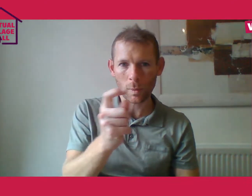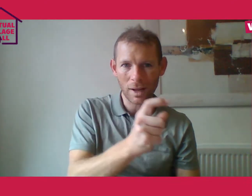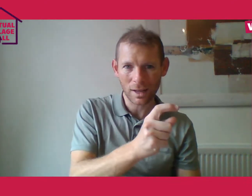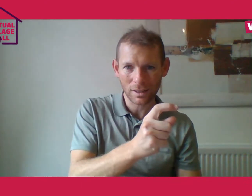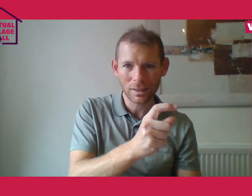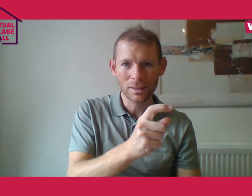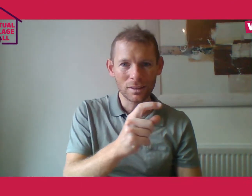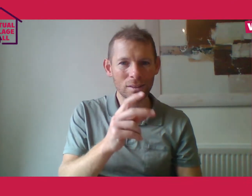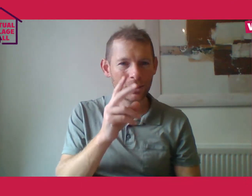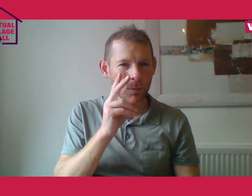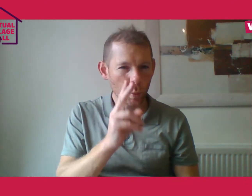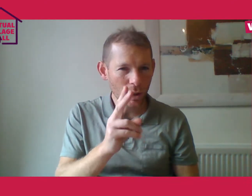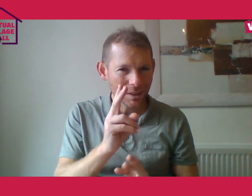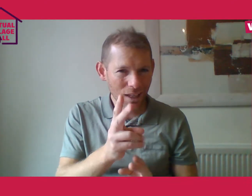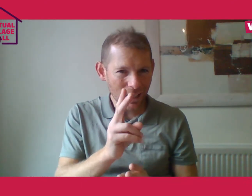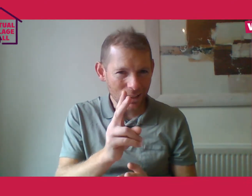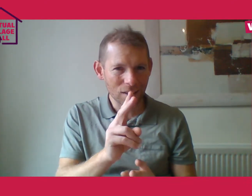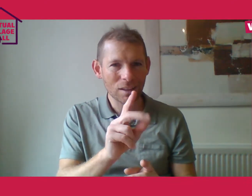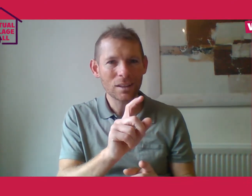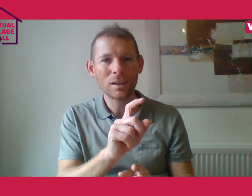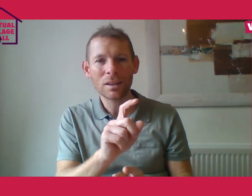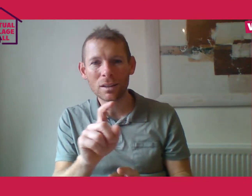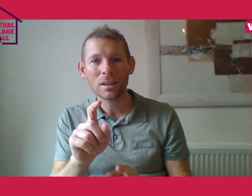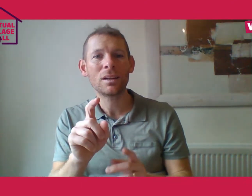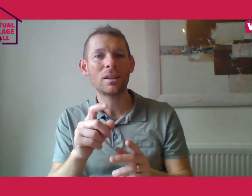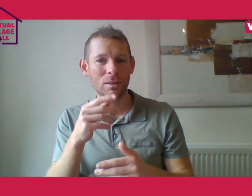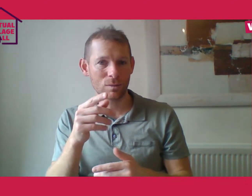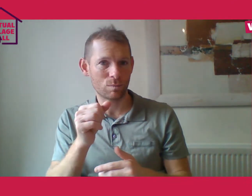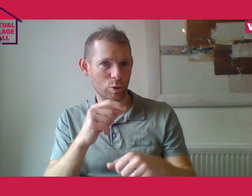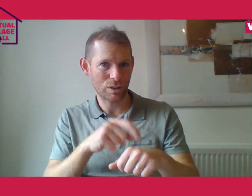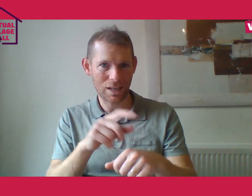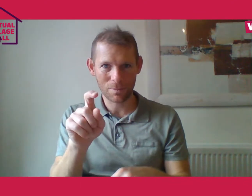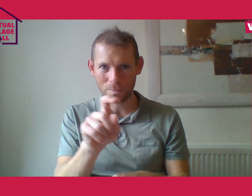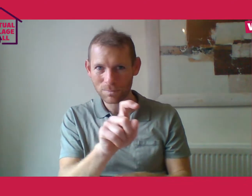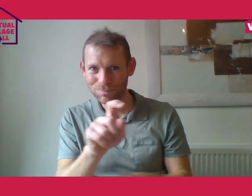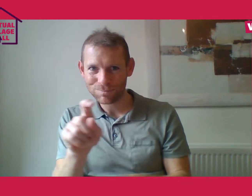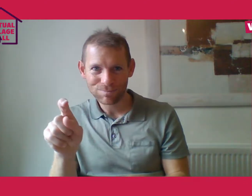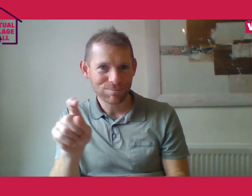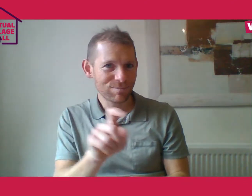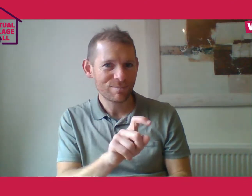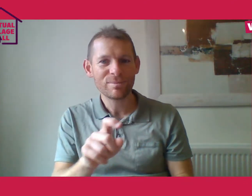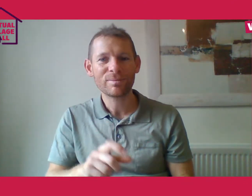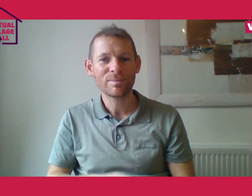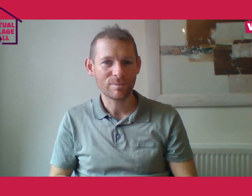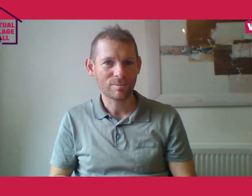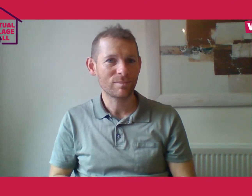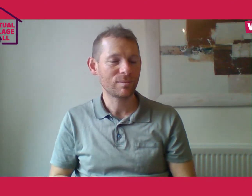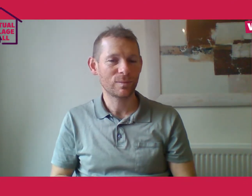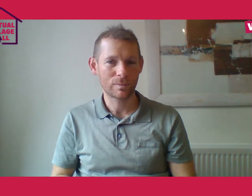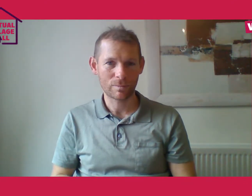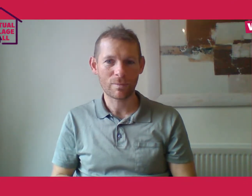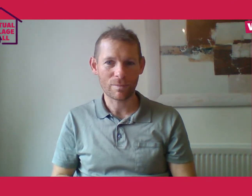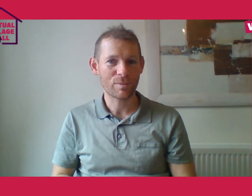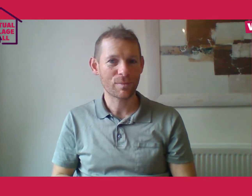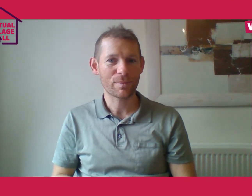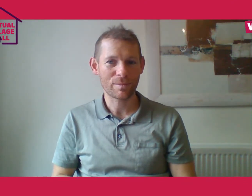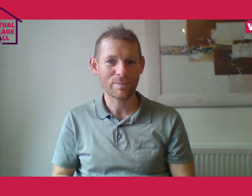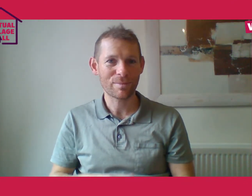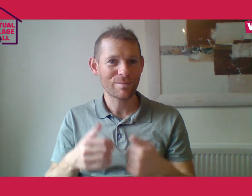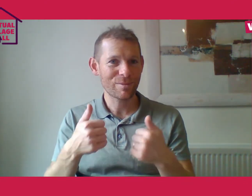sure, just scroll back again, watch the clip over again, and just take your time with it. Play around with the video and just take